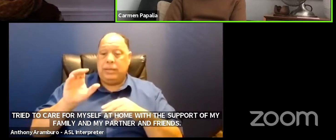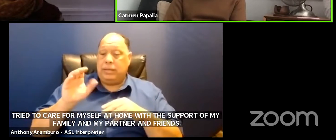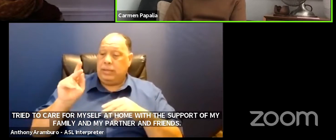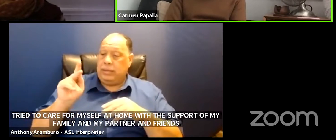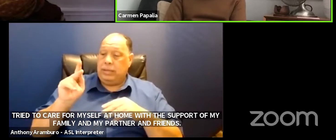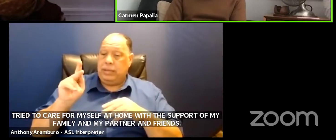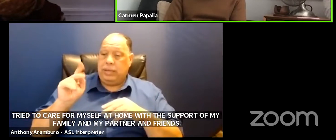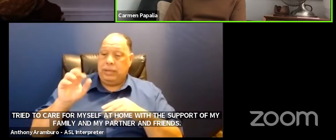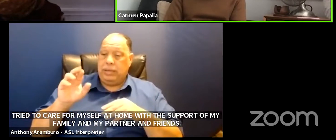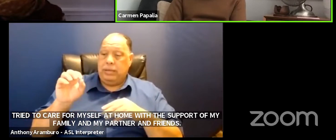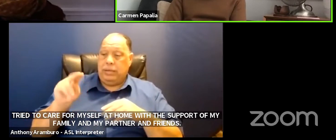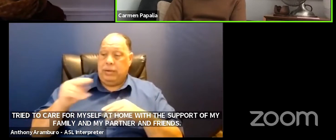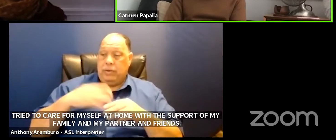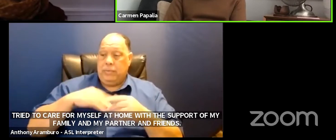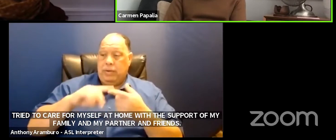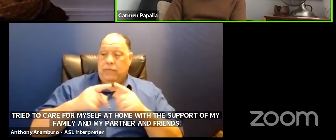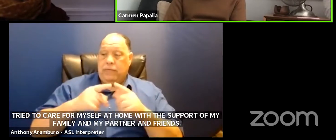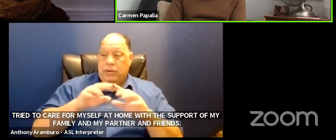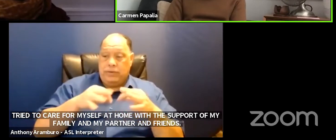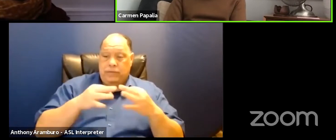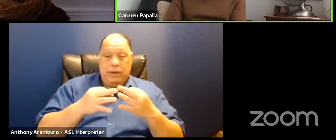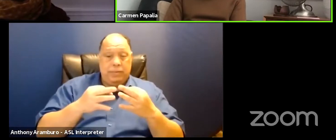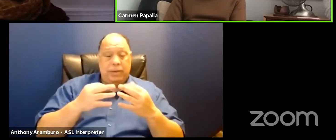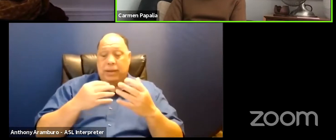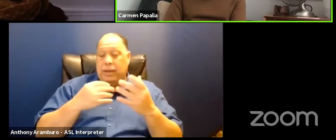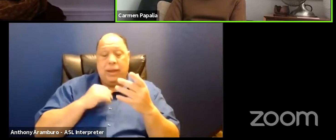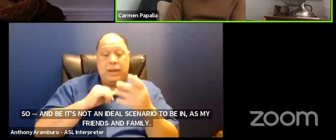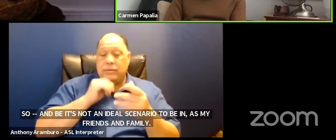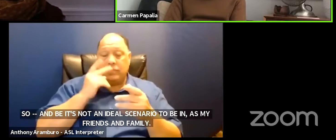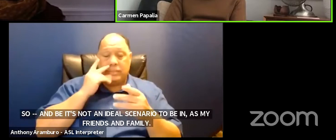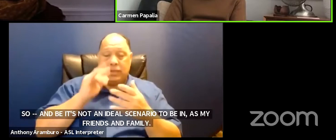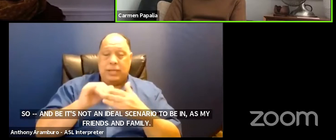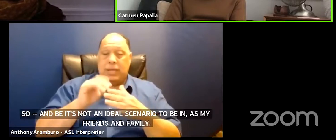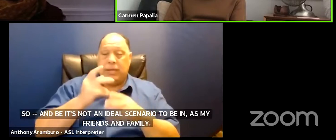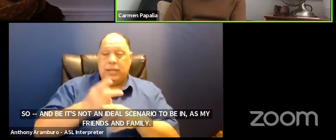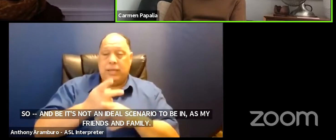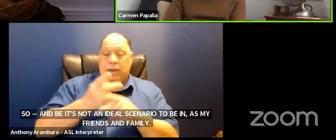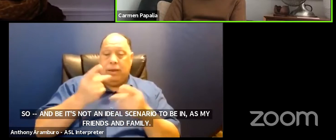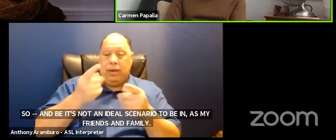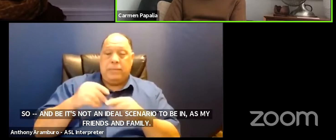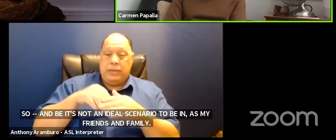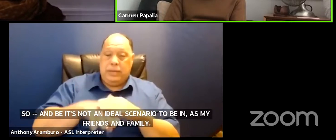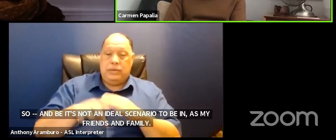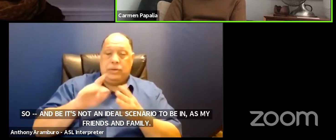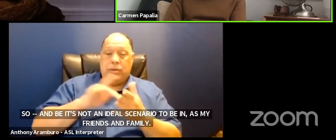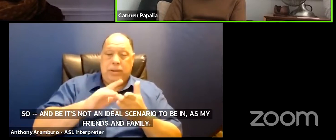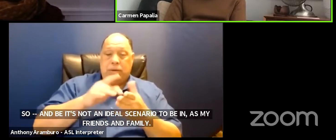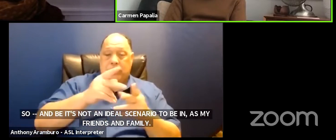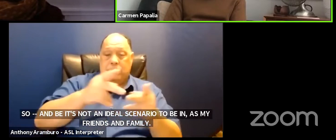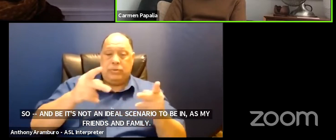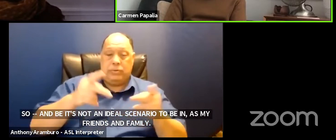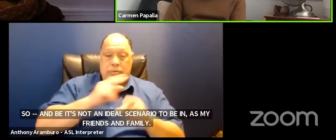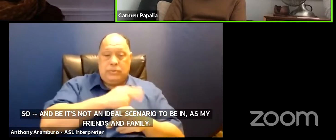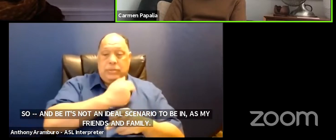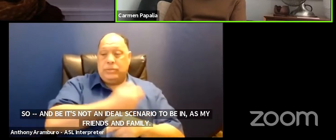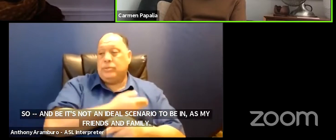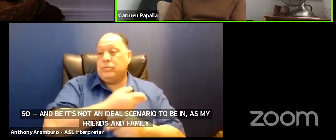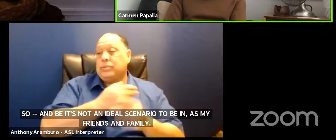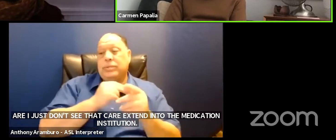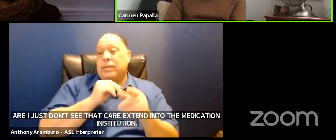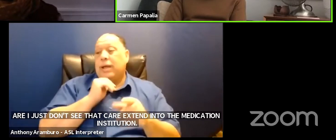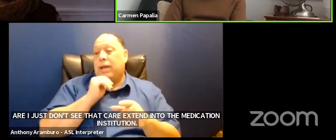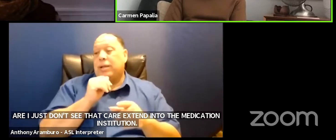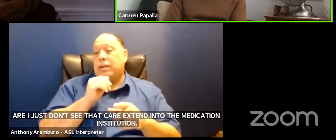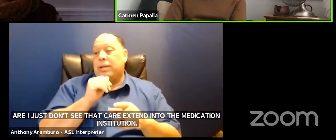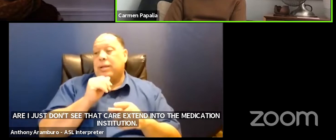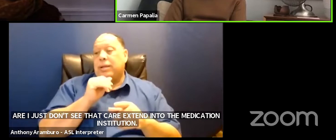are. I just don't see that care extend into the medical institution. And it really is, I mean, it is